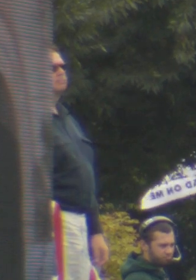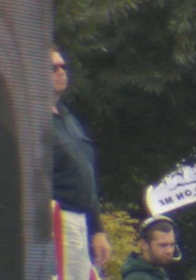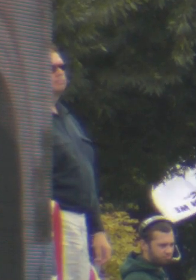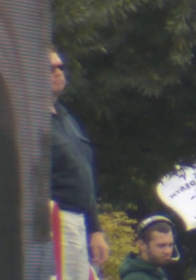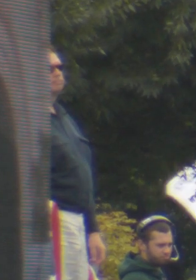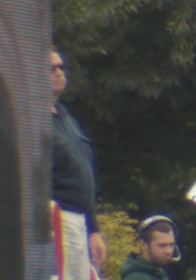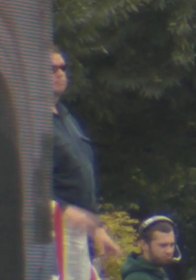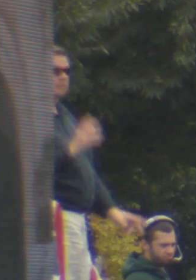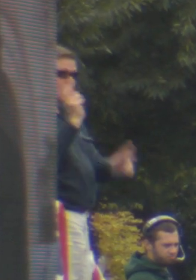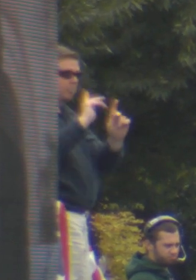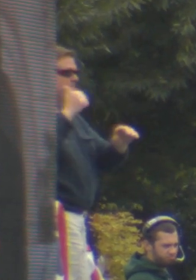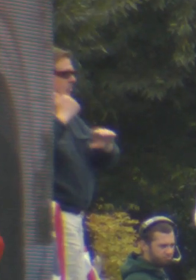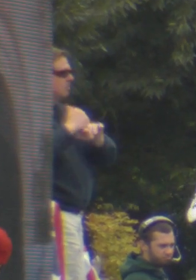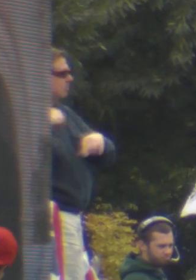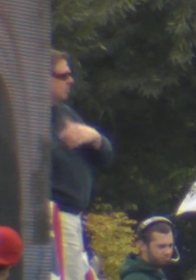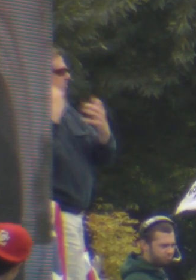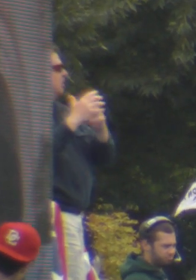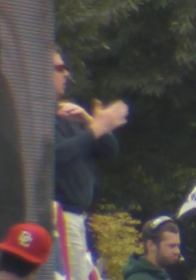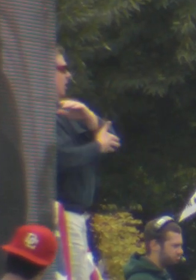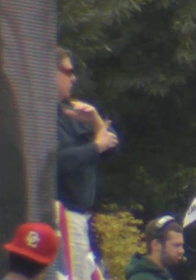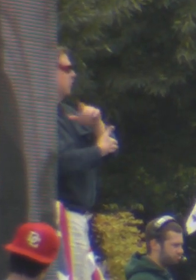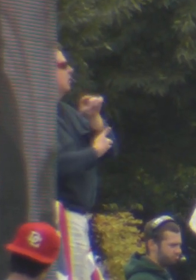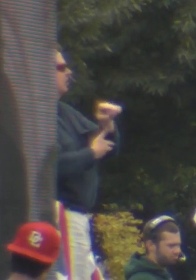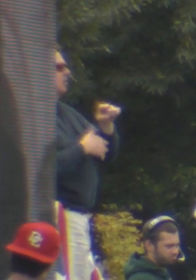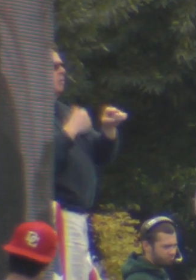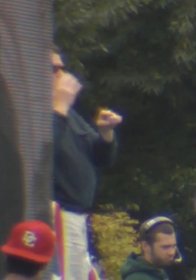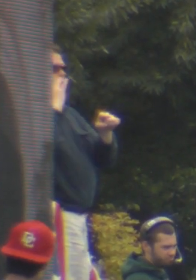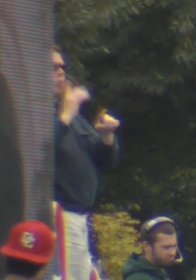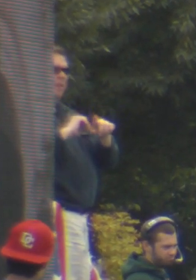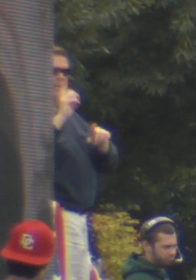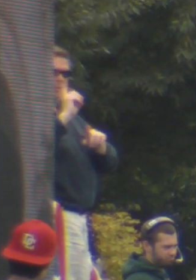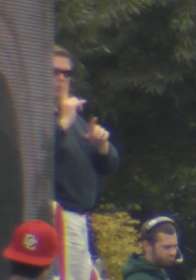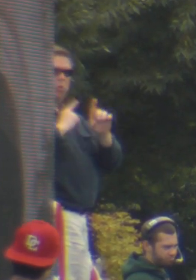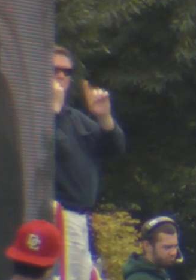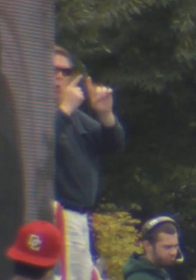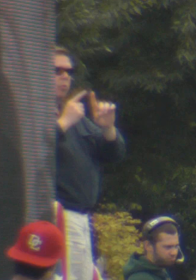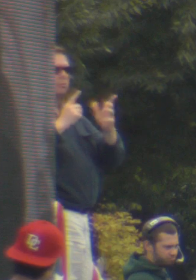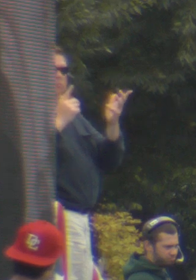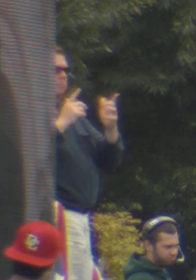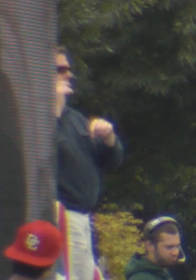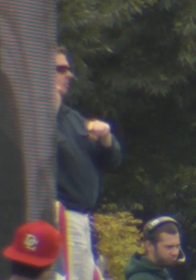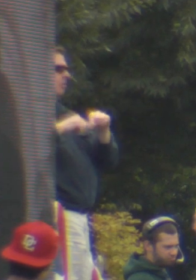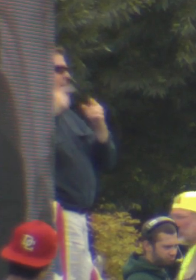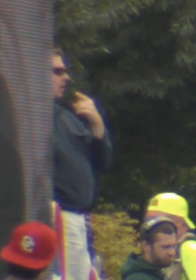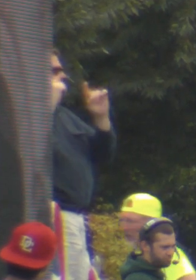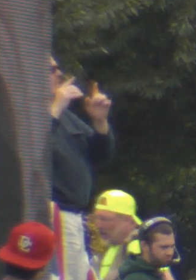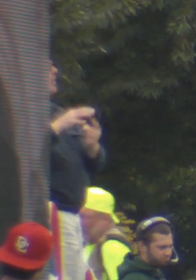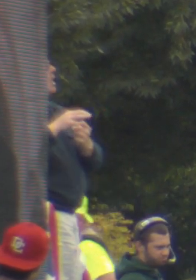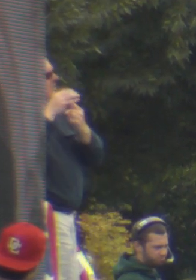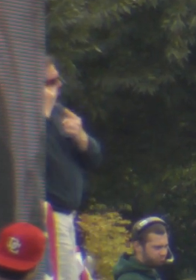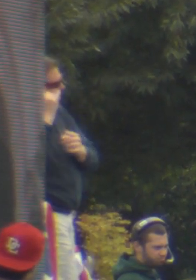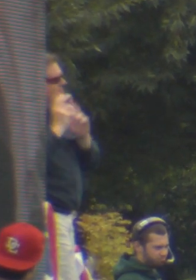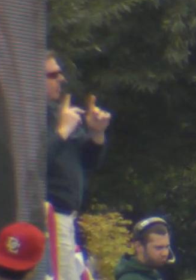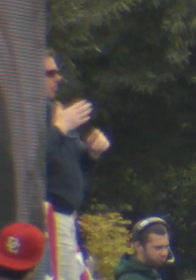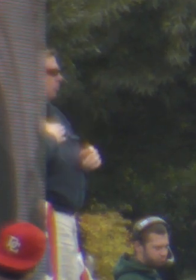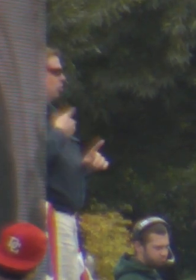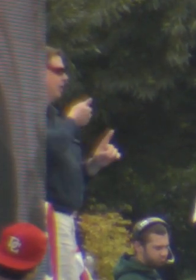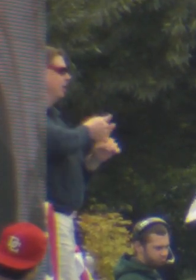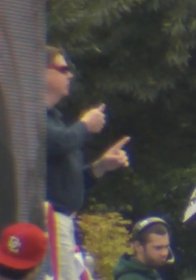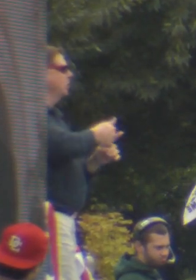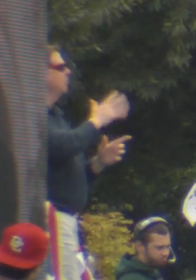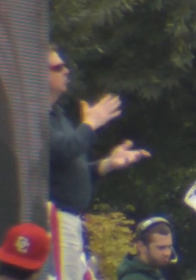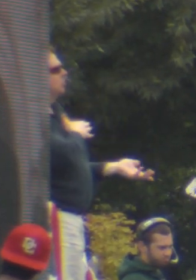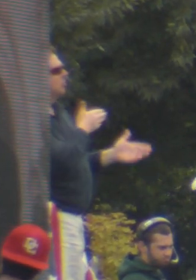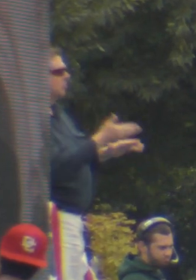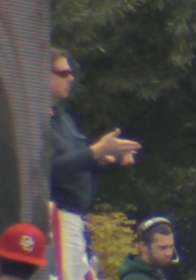Our founding fathers knew that democratic ideals will never be realized unless men are willing to